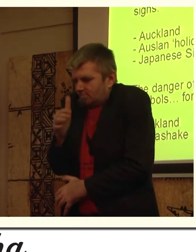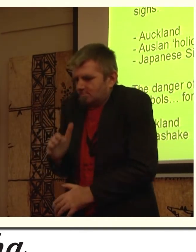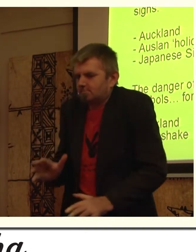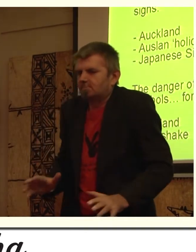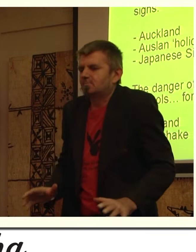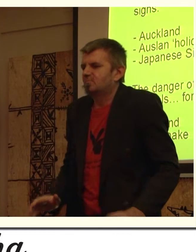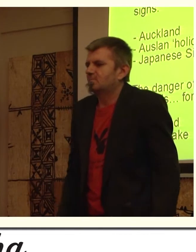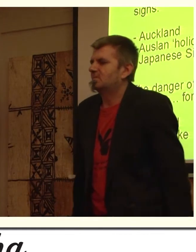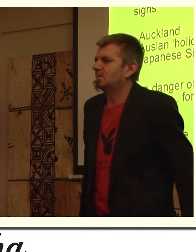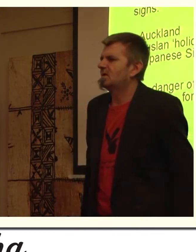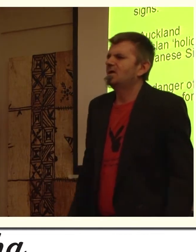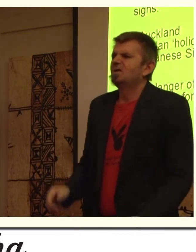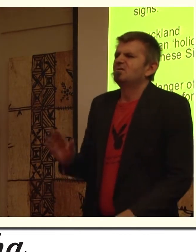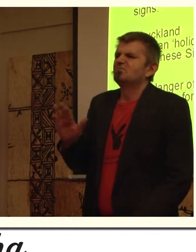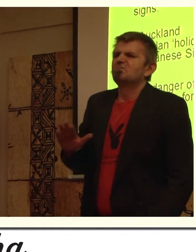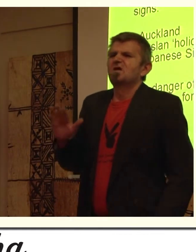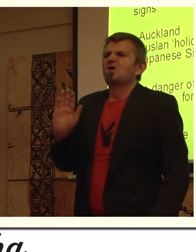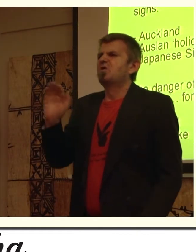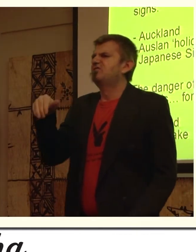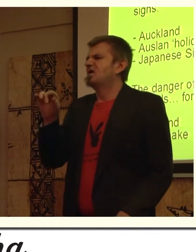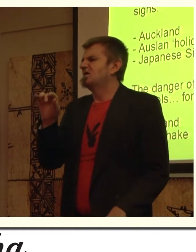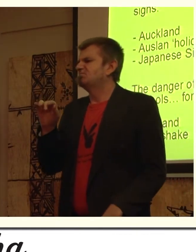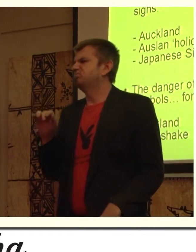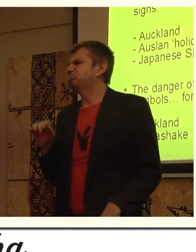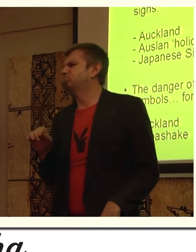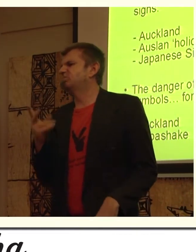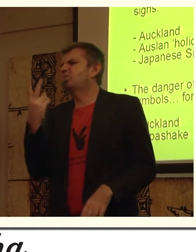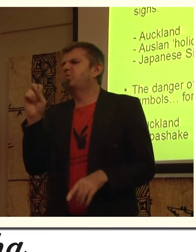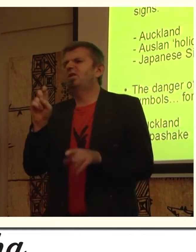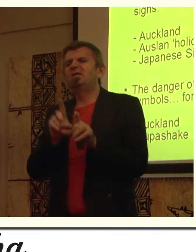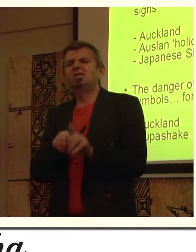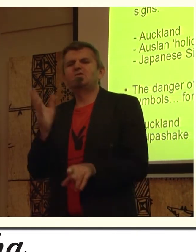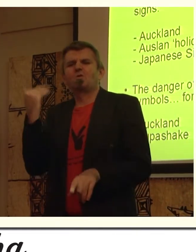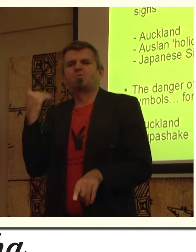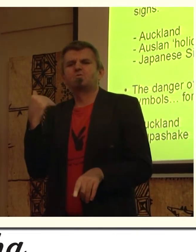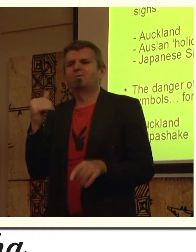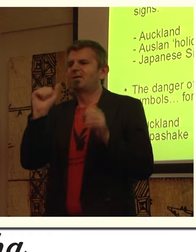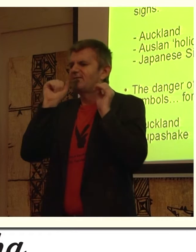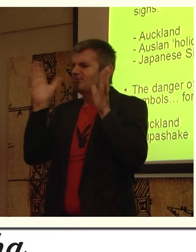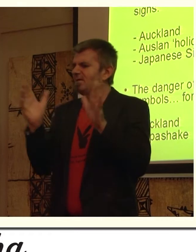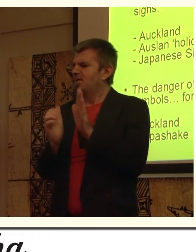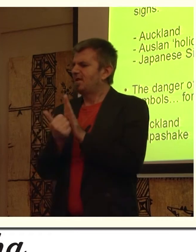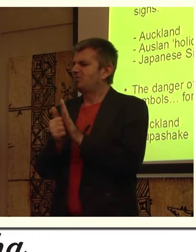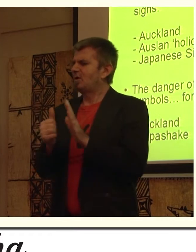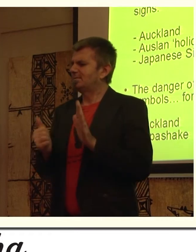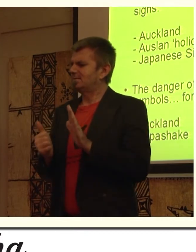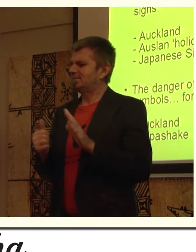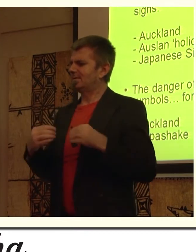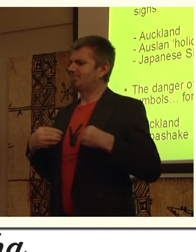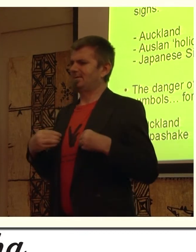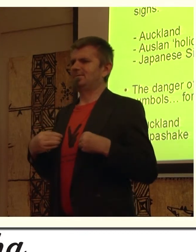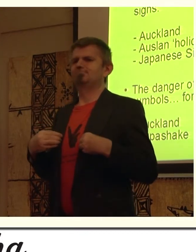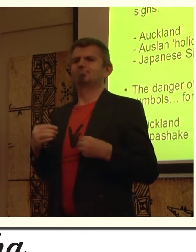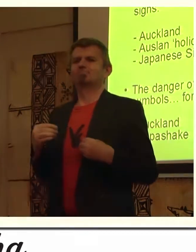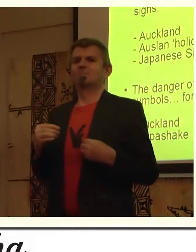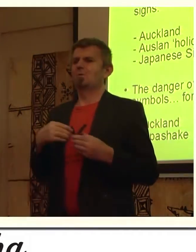or a logo, and using a sign, oh my God, it makes me cringe. It's like 20 years ago, there